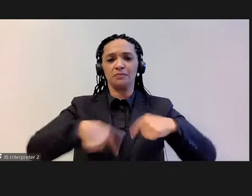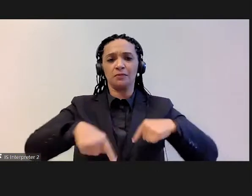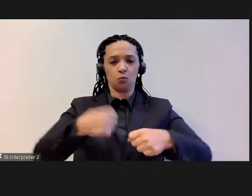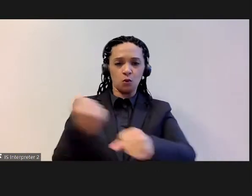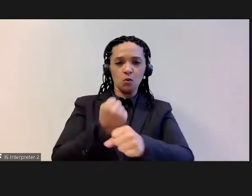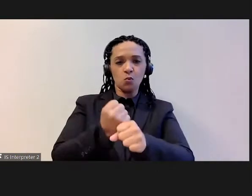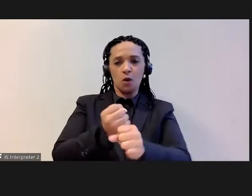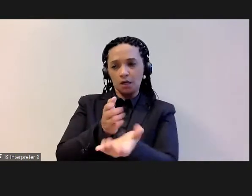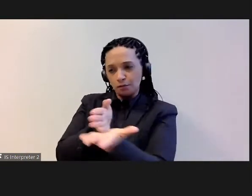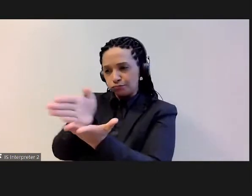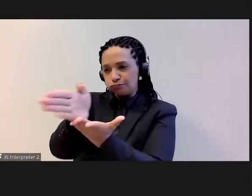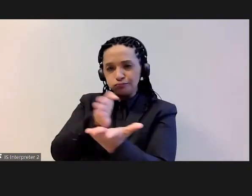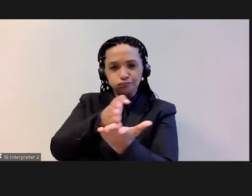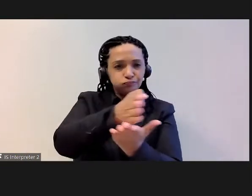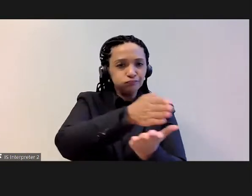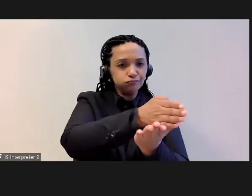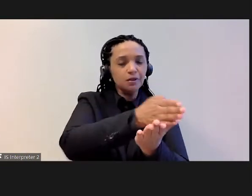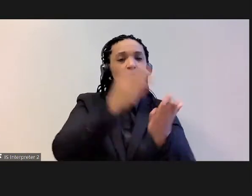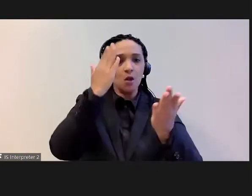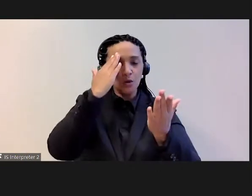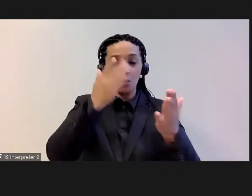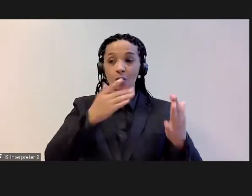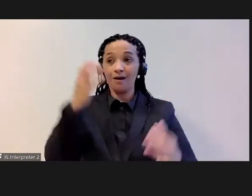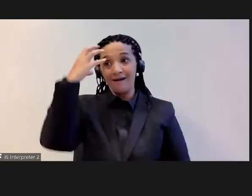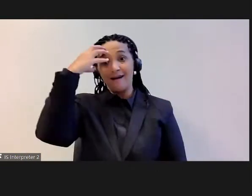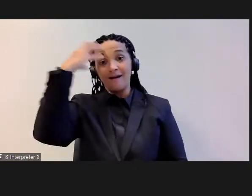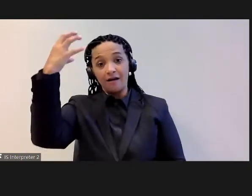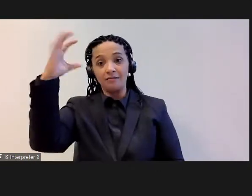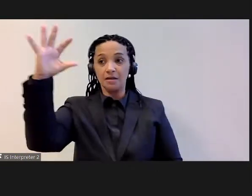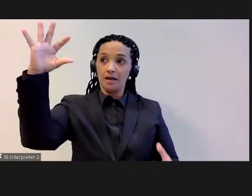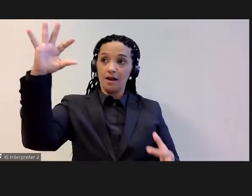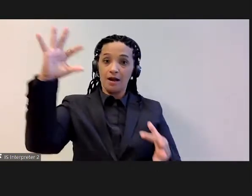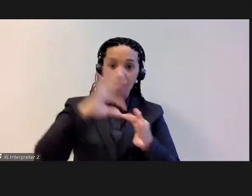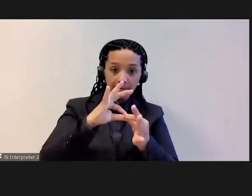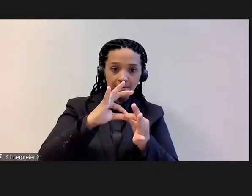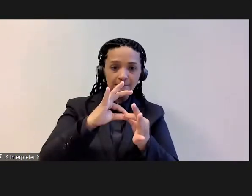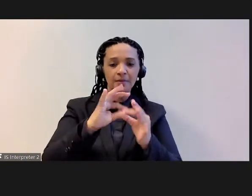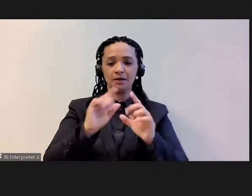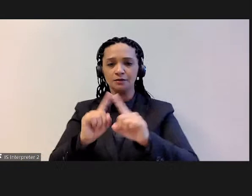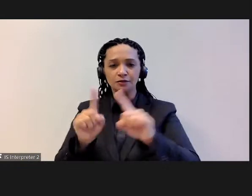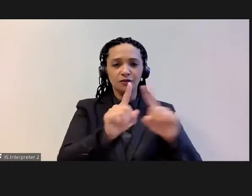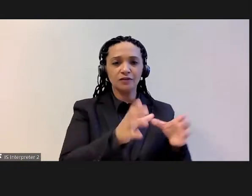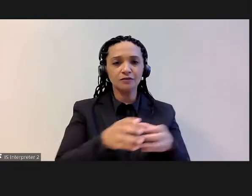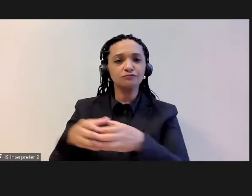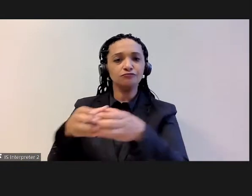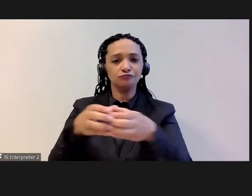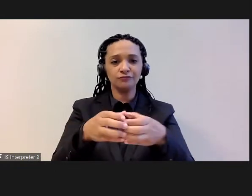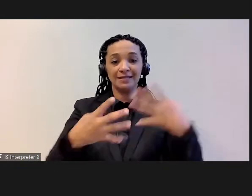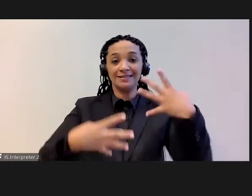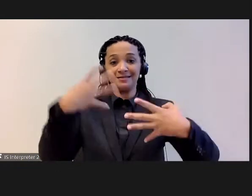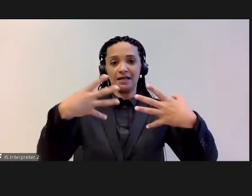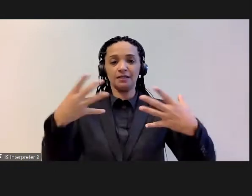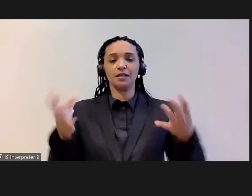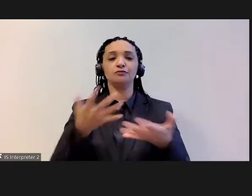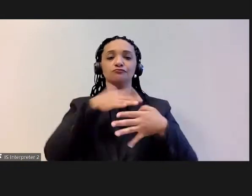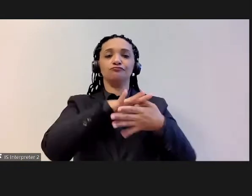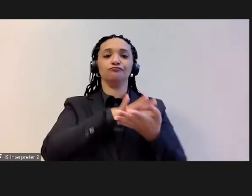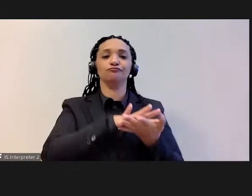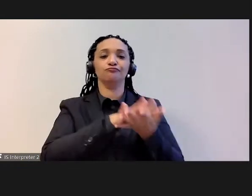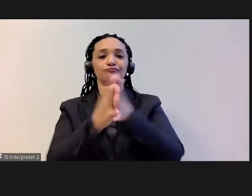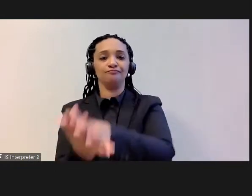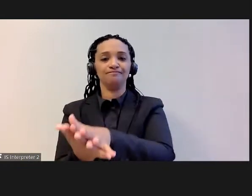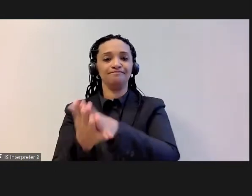in different ways that ensure that then data collection can be institutionalized and systematized. And